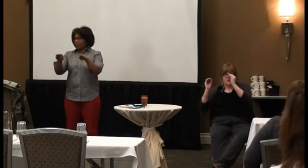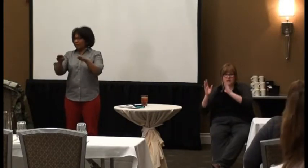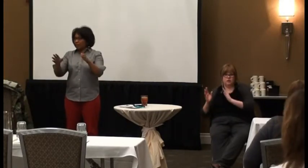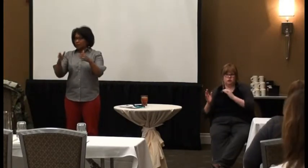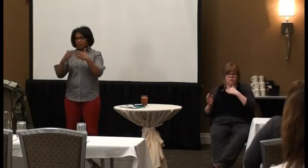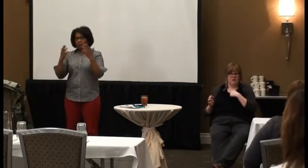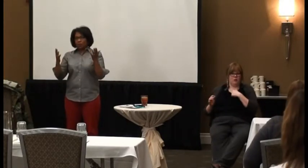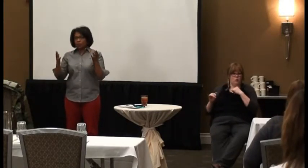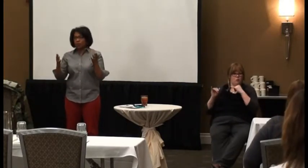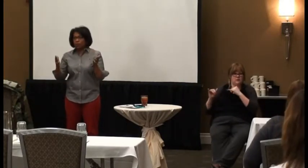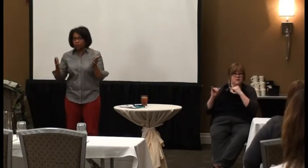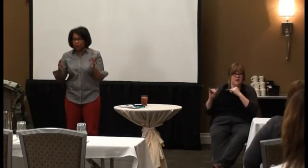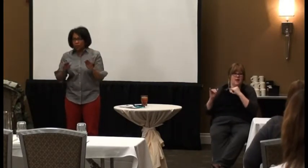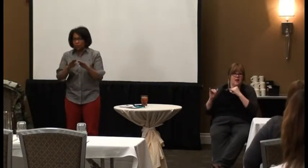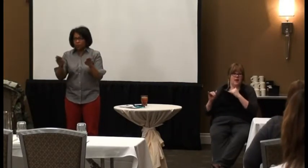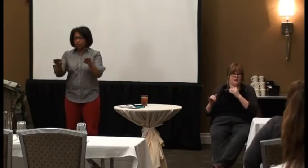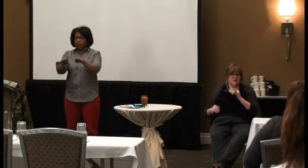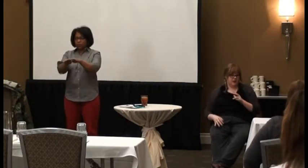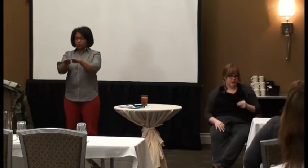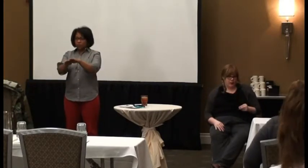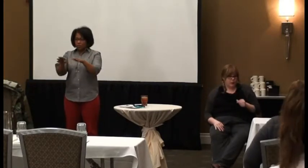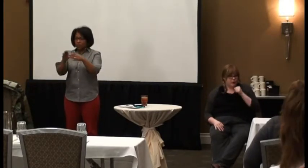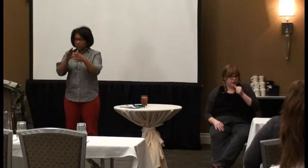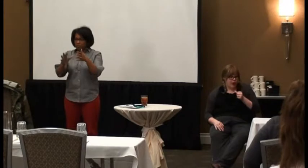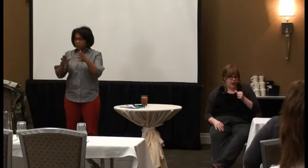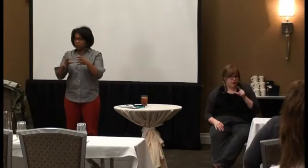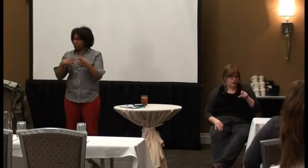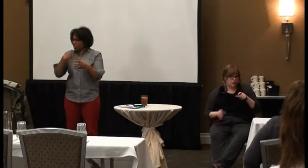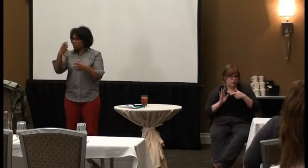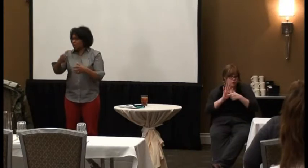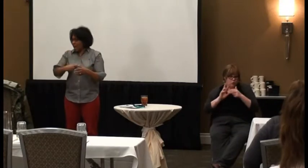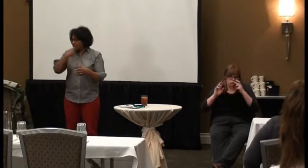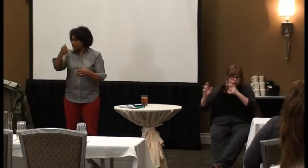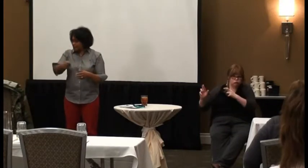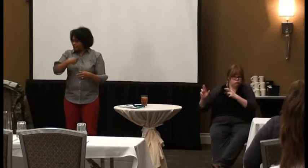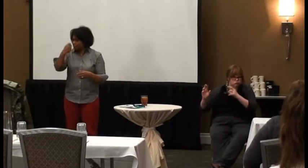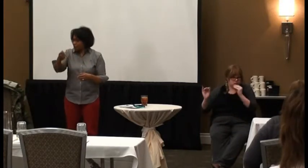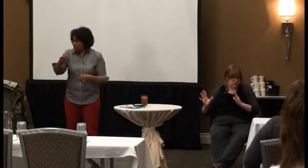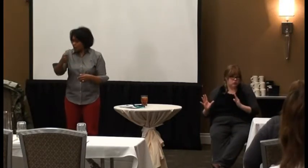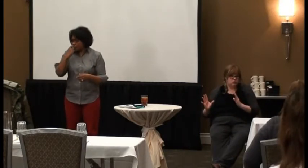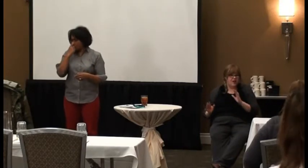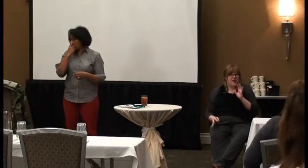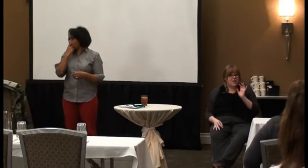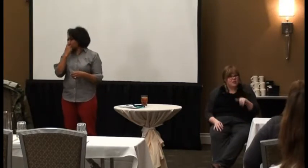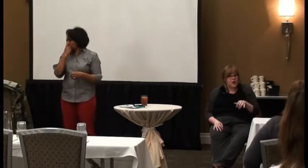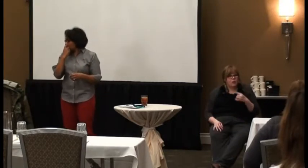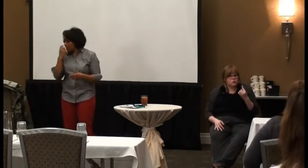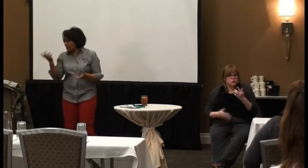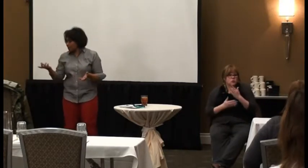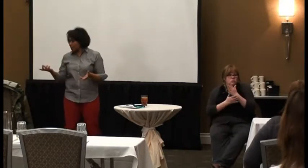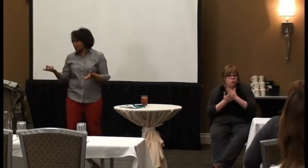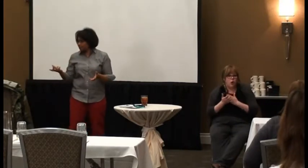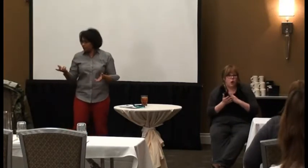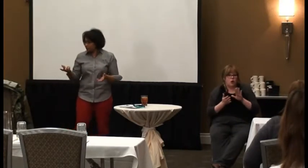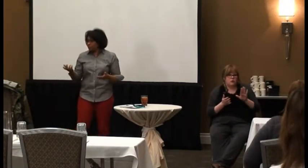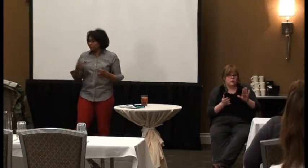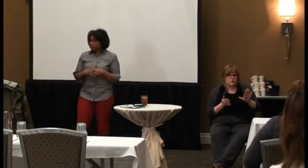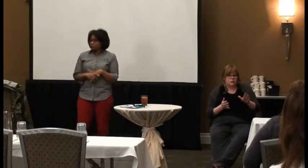level. It's like, no, you're not. You have to show respect to the teacher. Just that was always part of that for